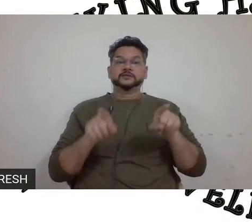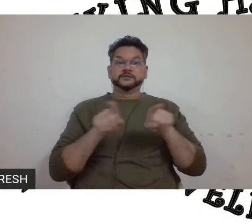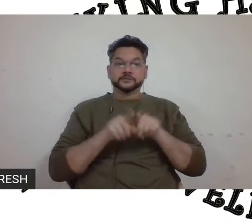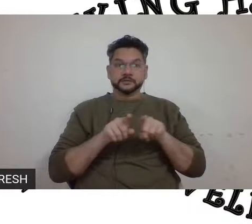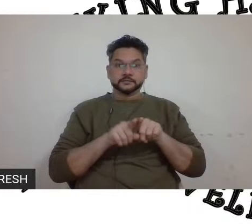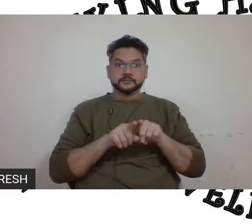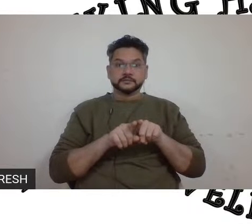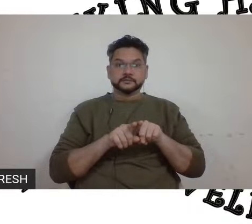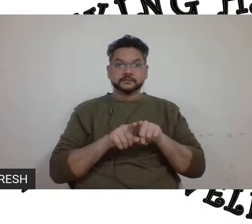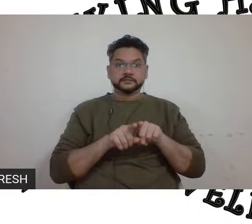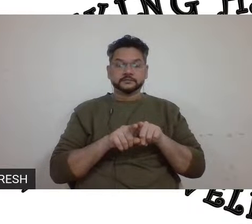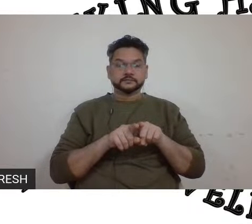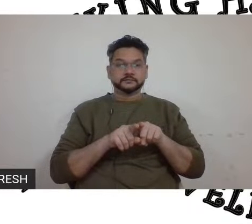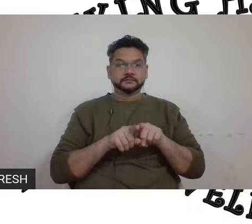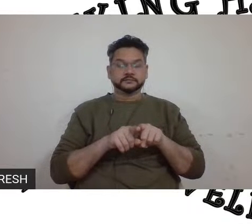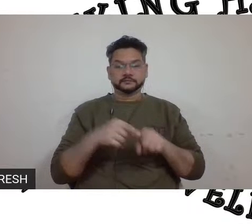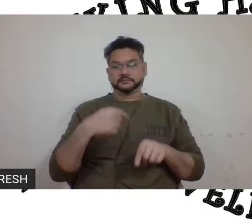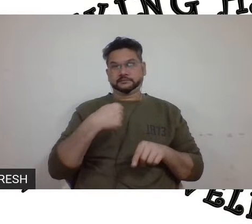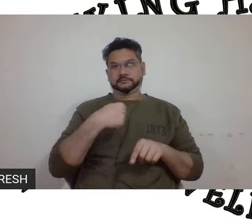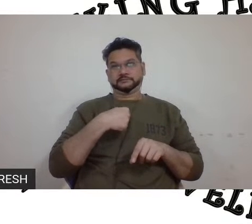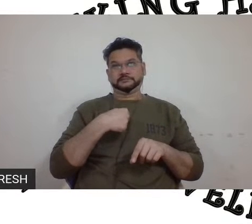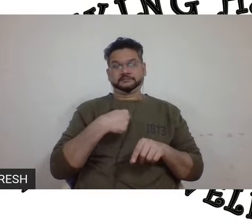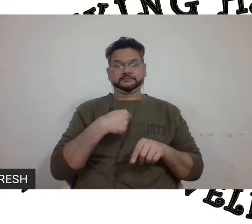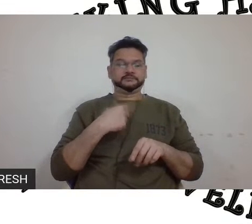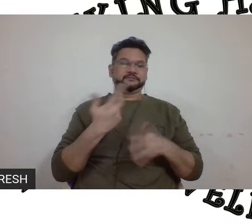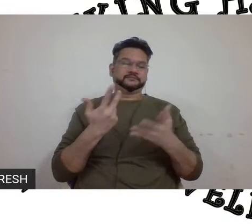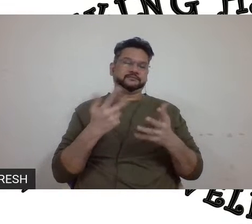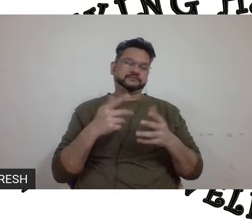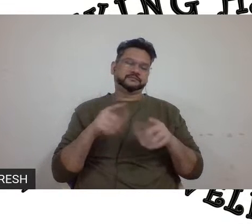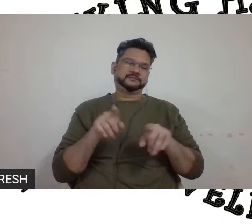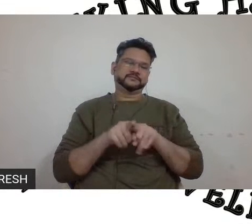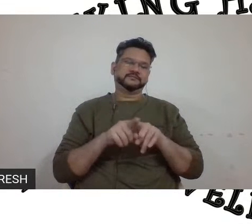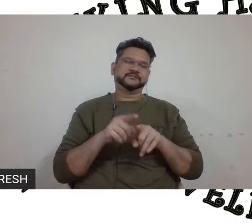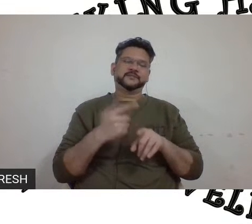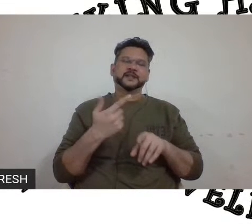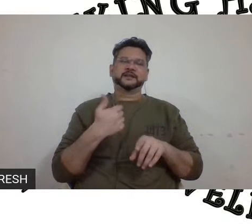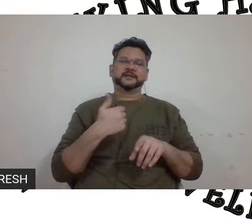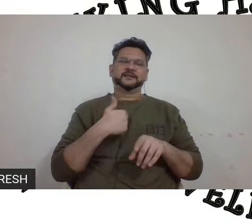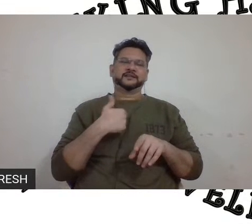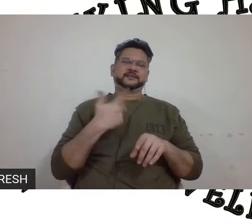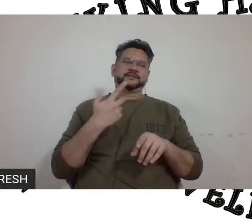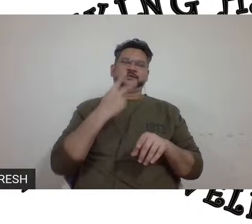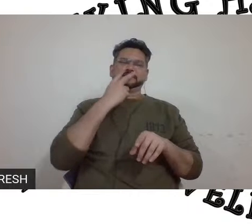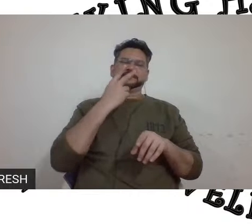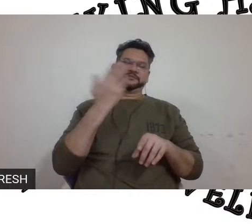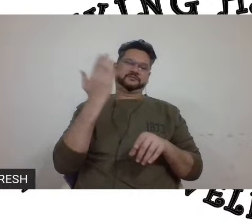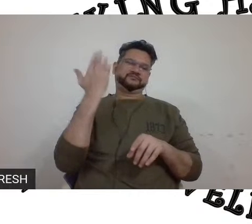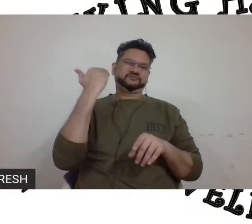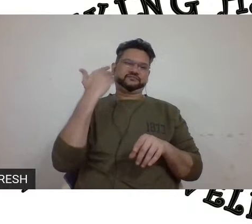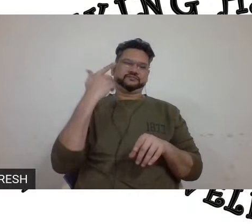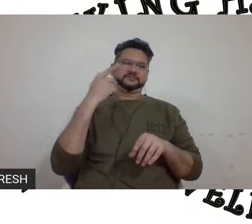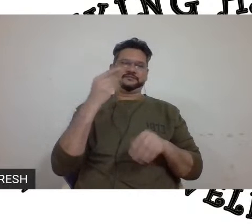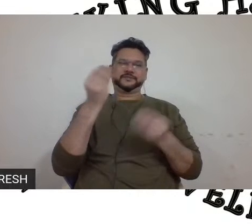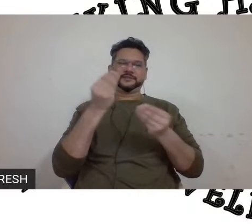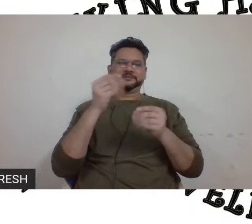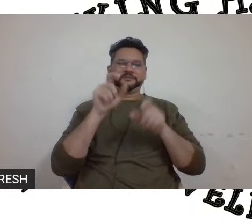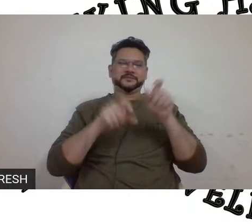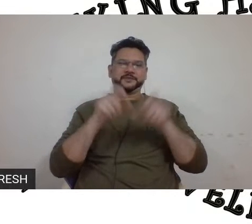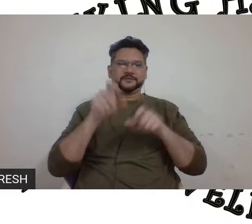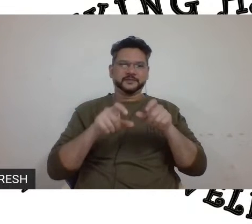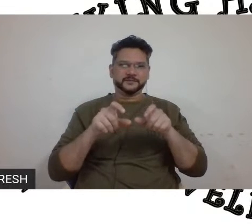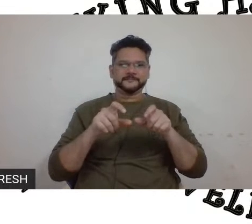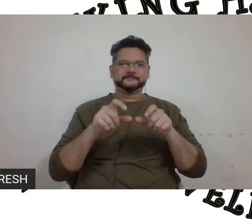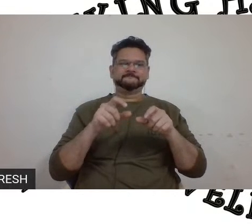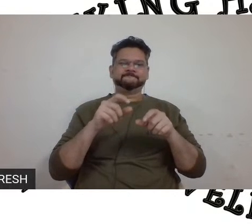I am not like, I have seen people getting over all these challenges, and certain, there are so many